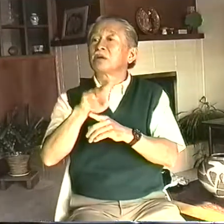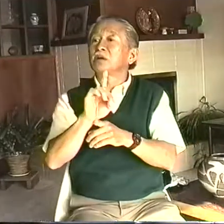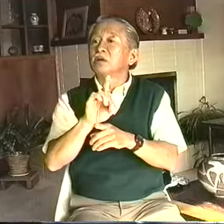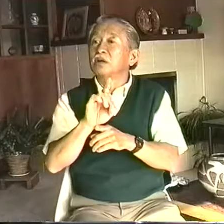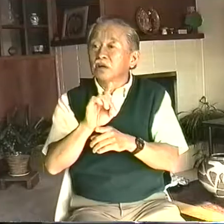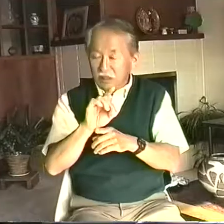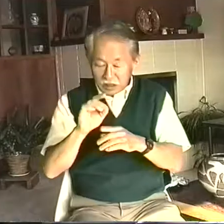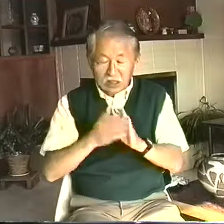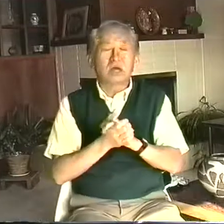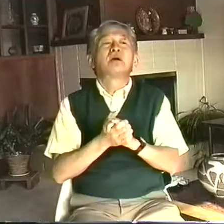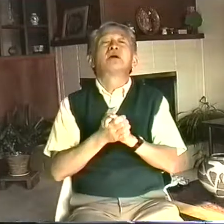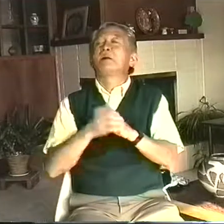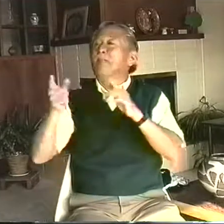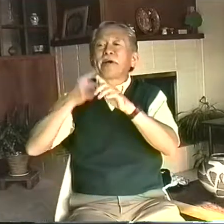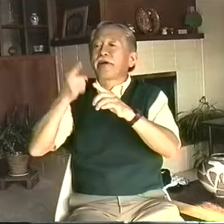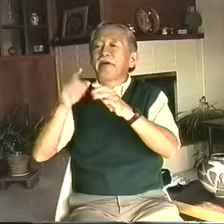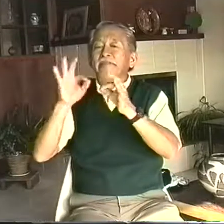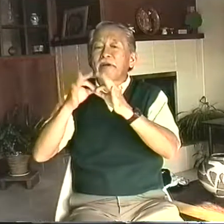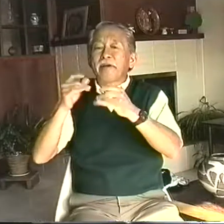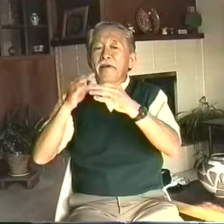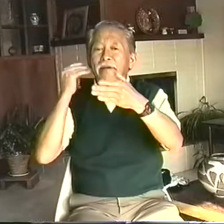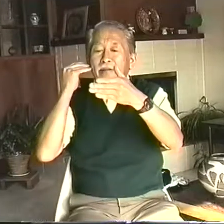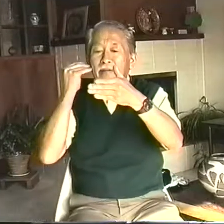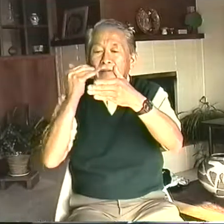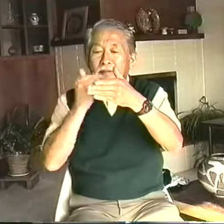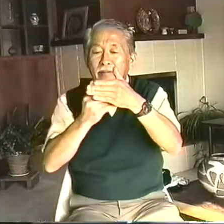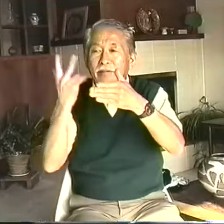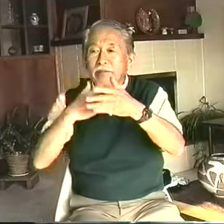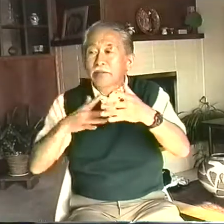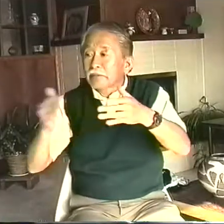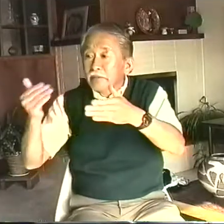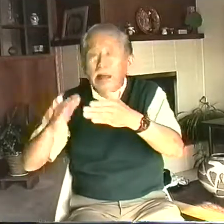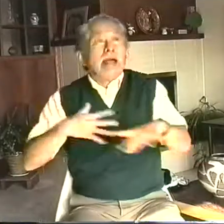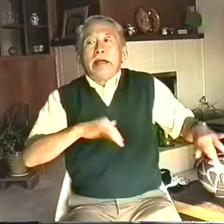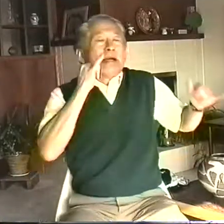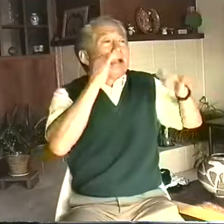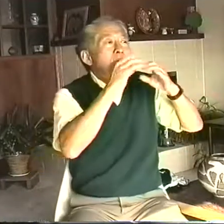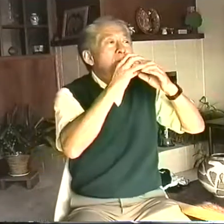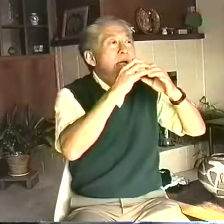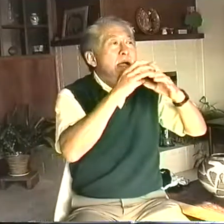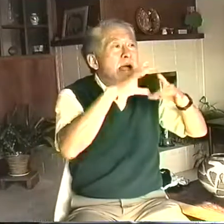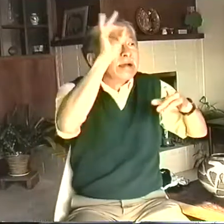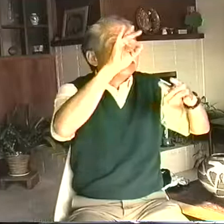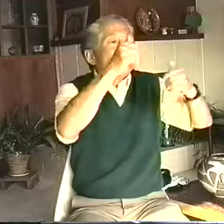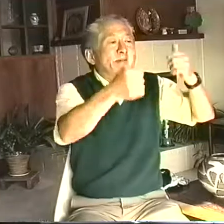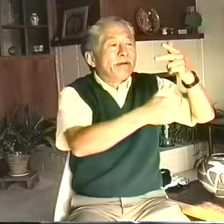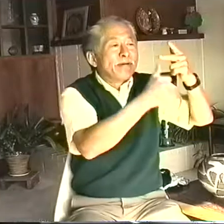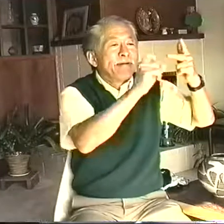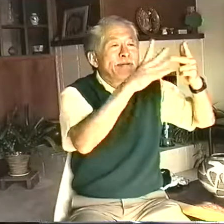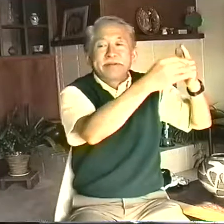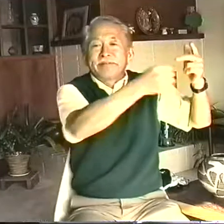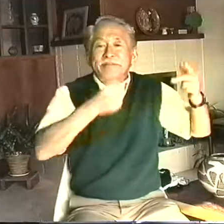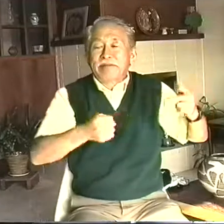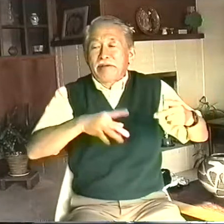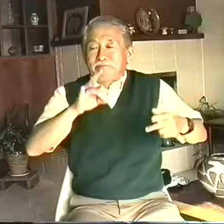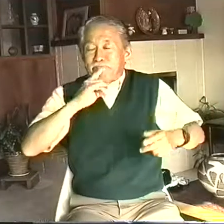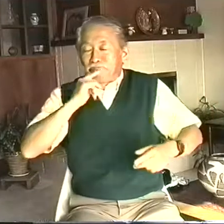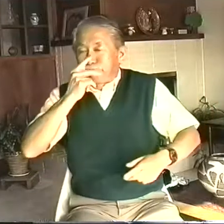want due to the heavy demand on interpreter services. But there are times when a meeting is called at the very last minute, and I can't get my 3